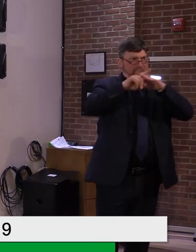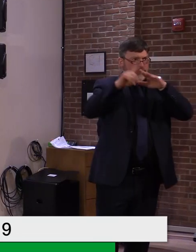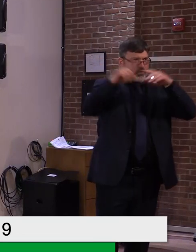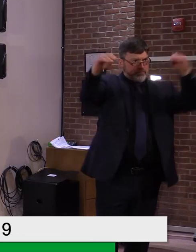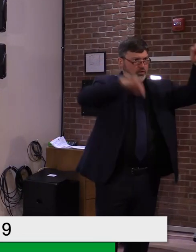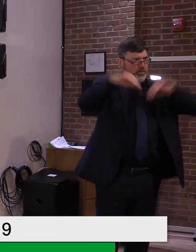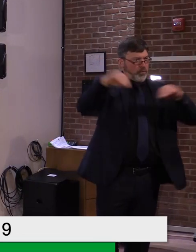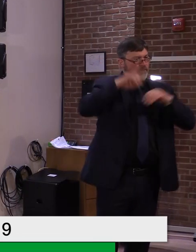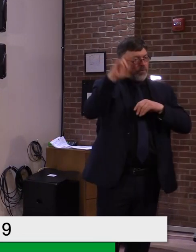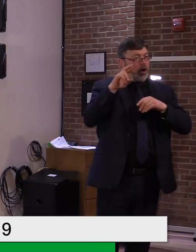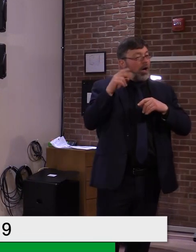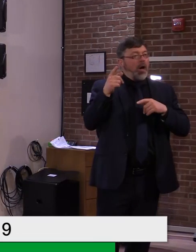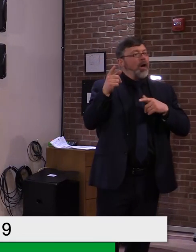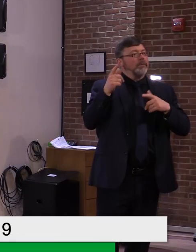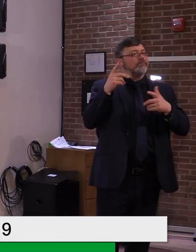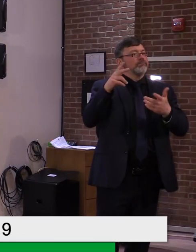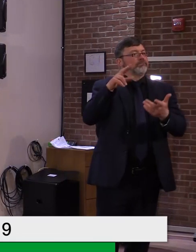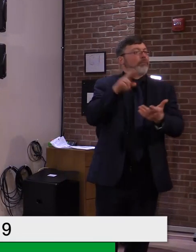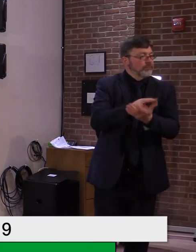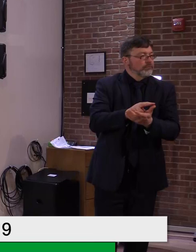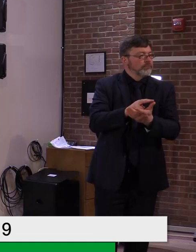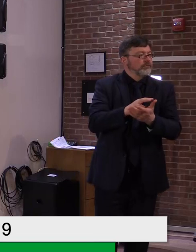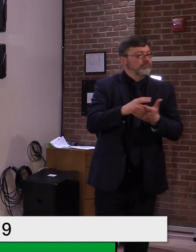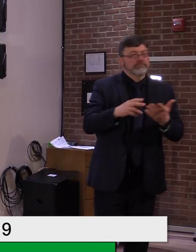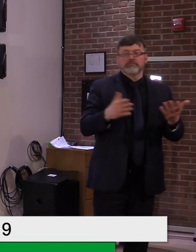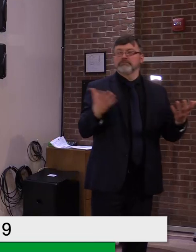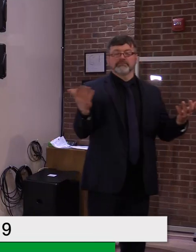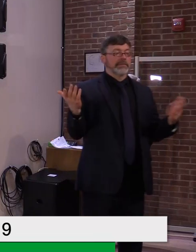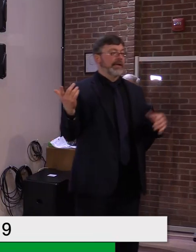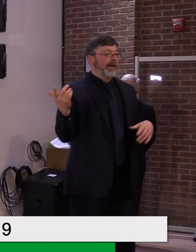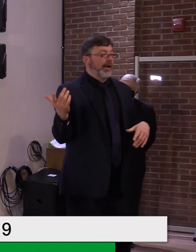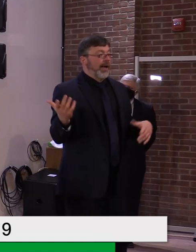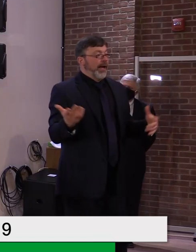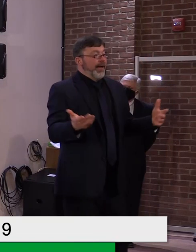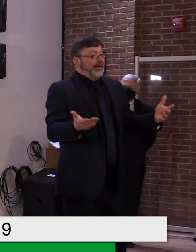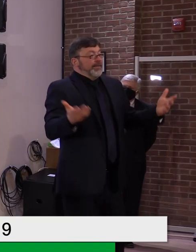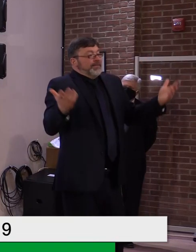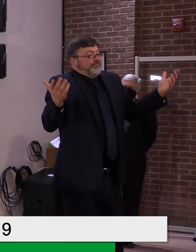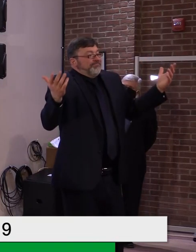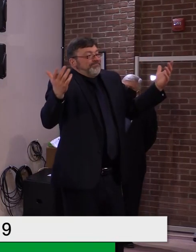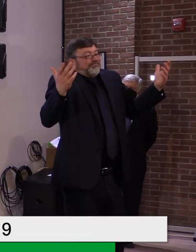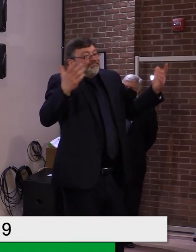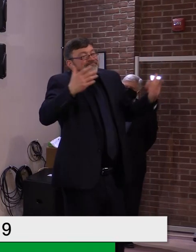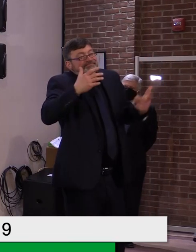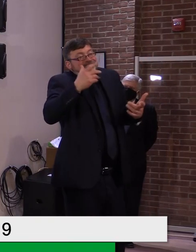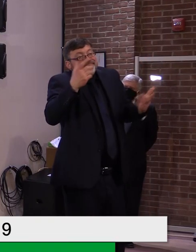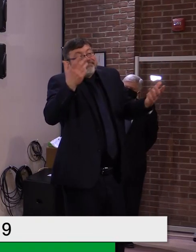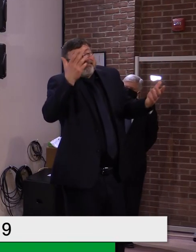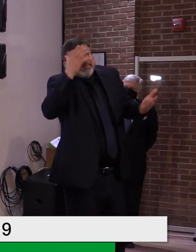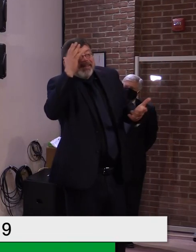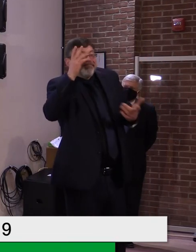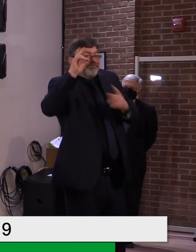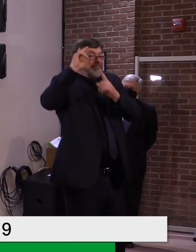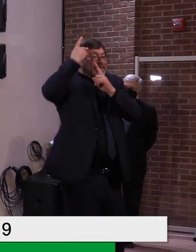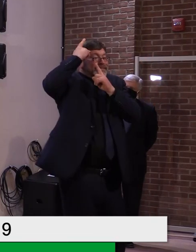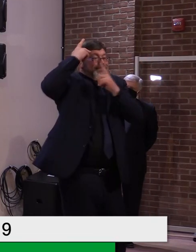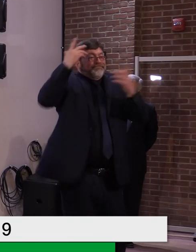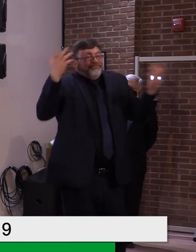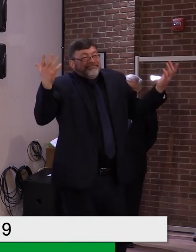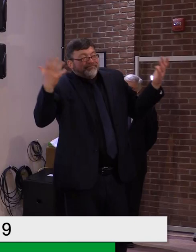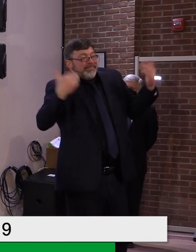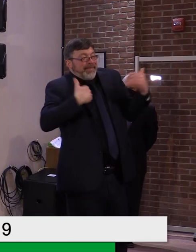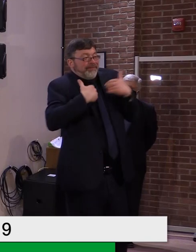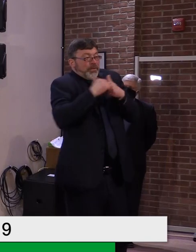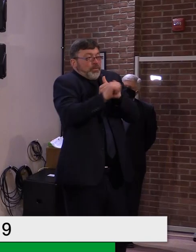that I say and do. This is being done for the right reasons, and I believe that I feel strongly